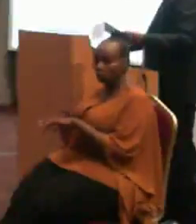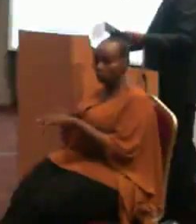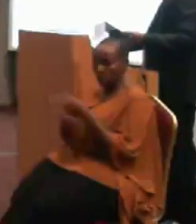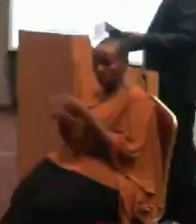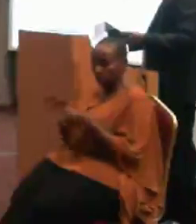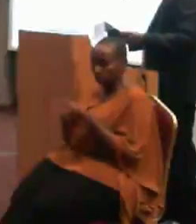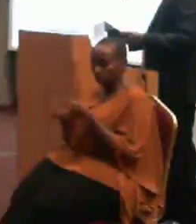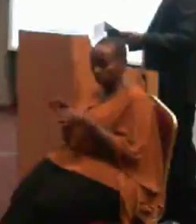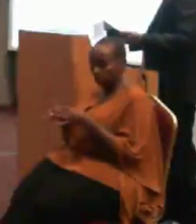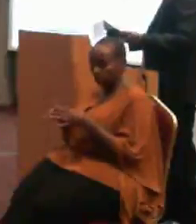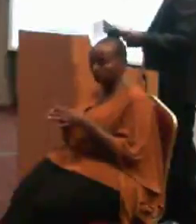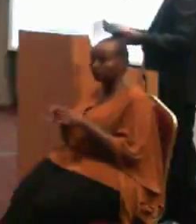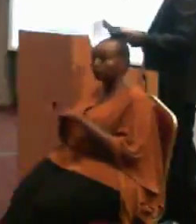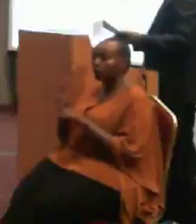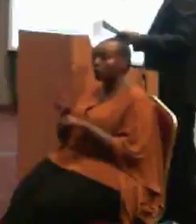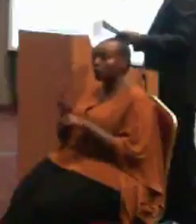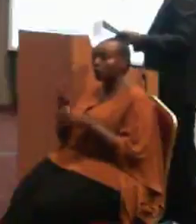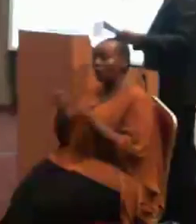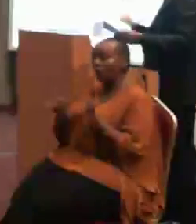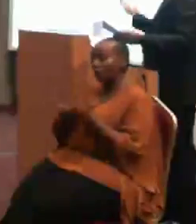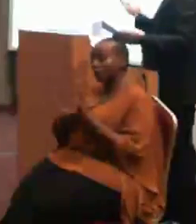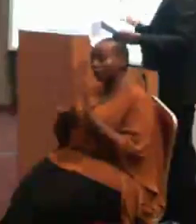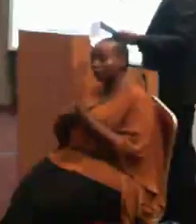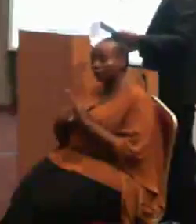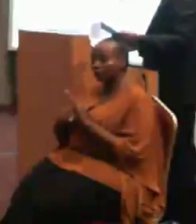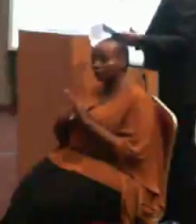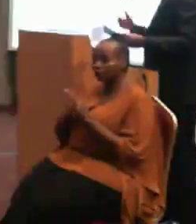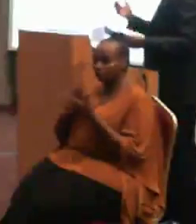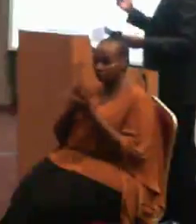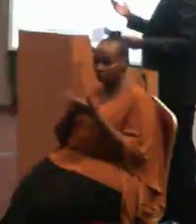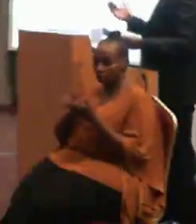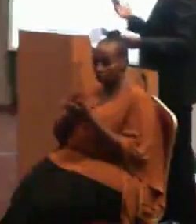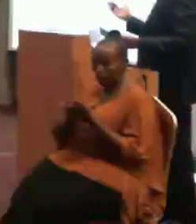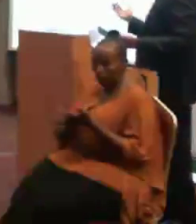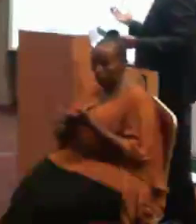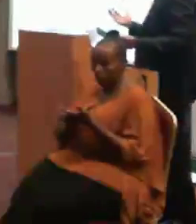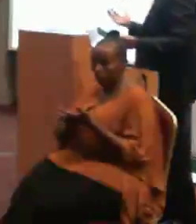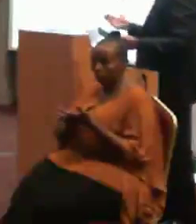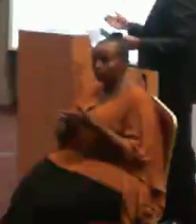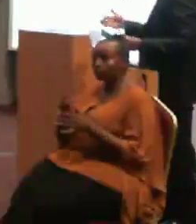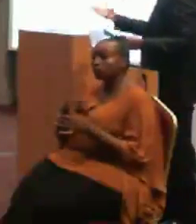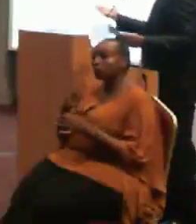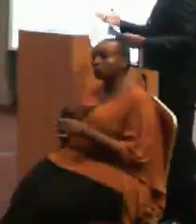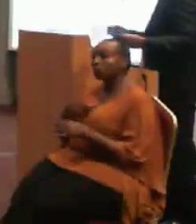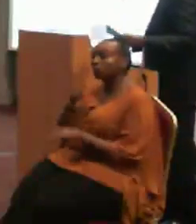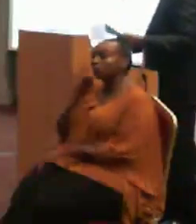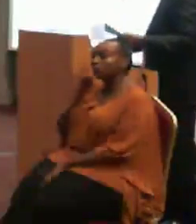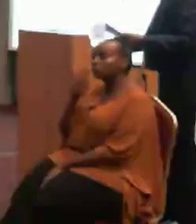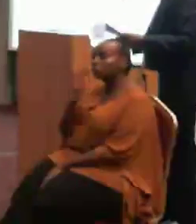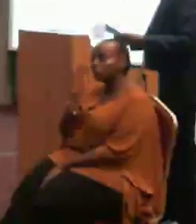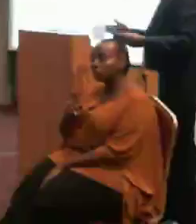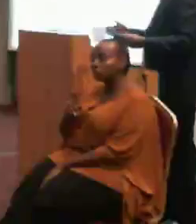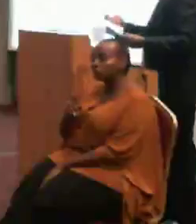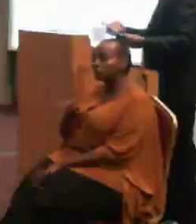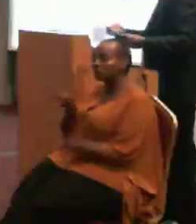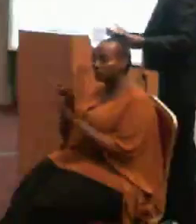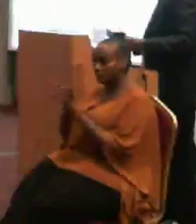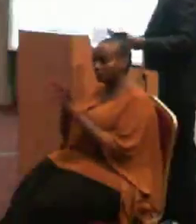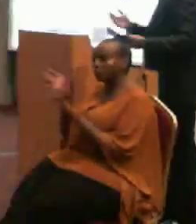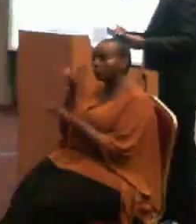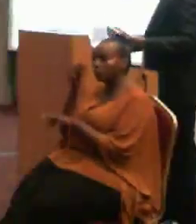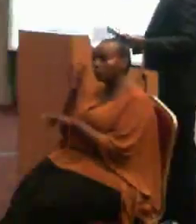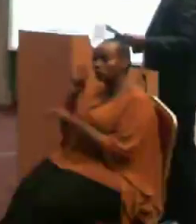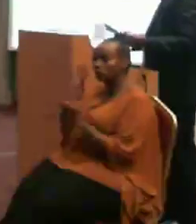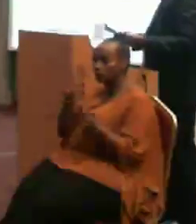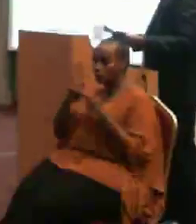regulatory framework and the negative consequence of that, again, we are relaying it's public information, what rating agencies,